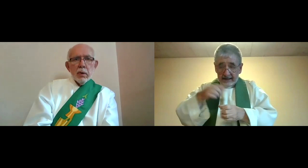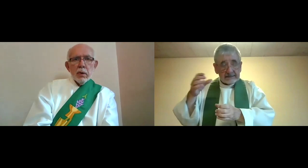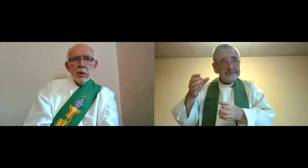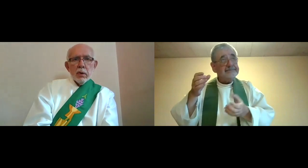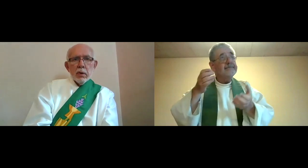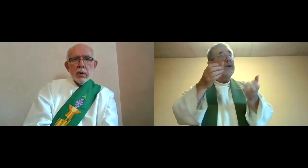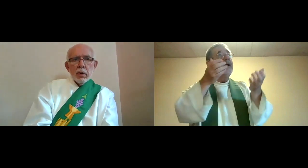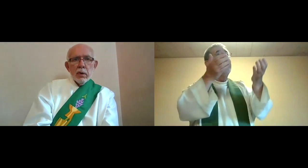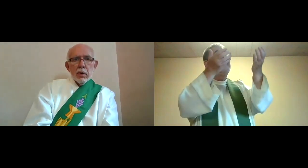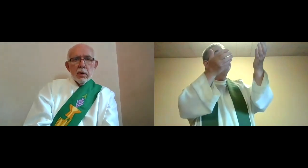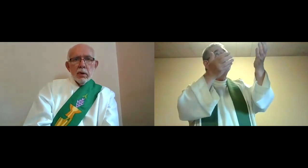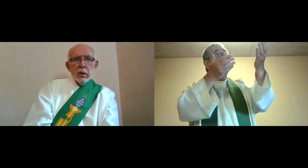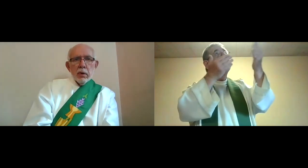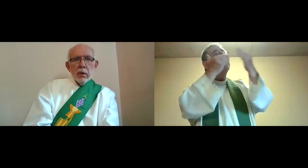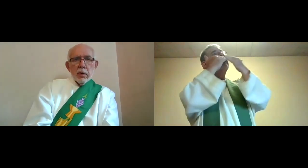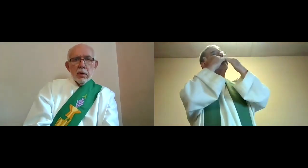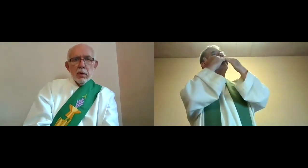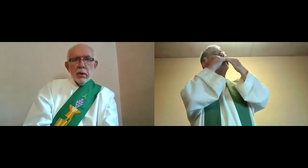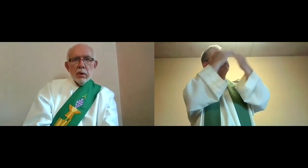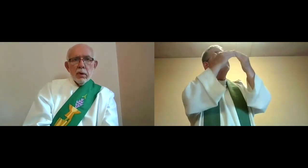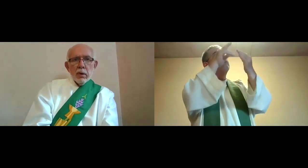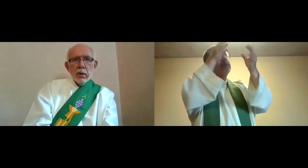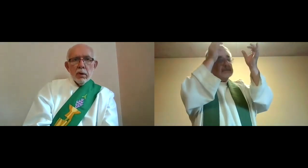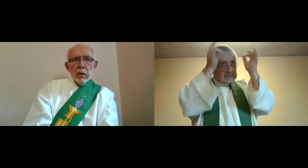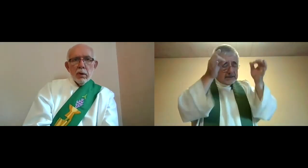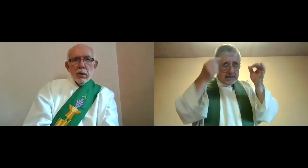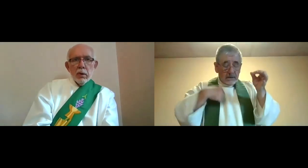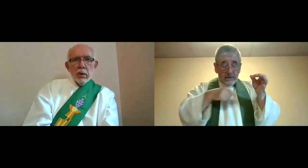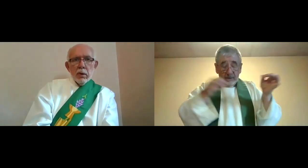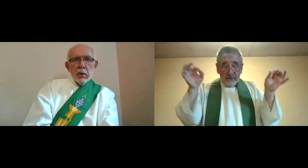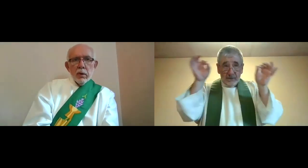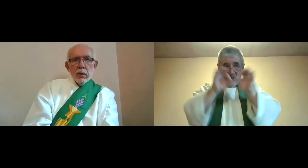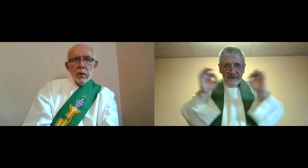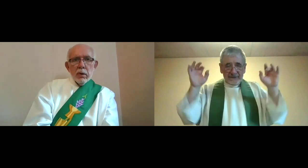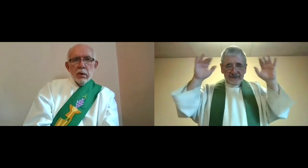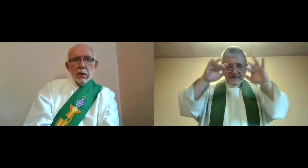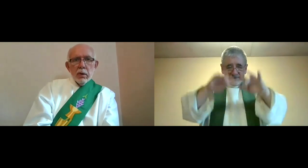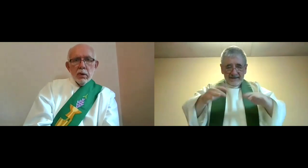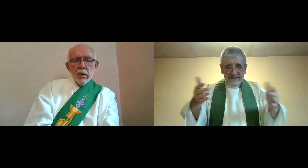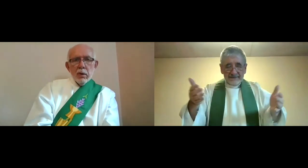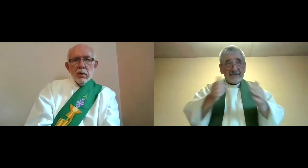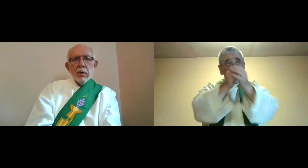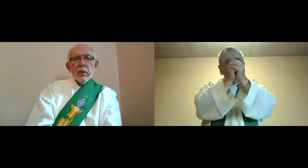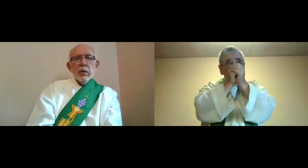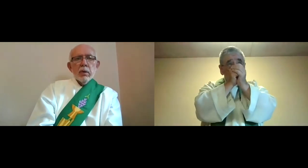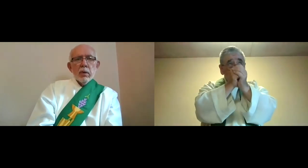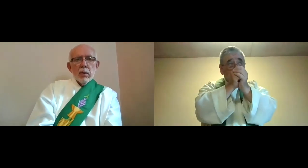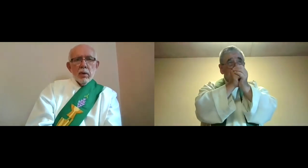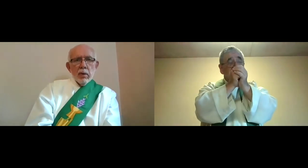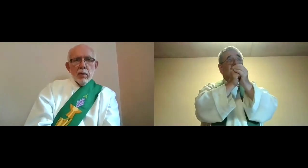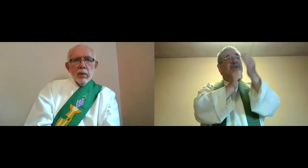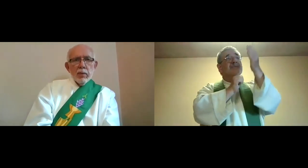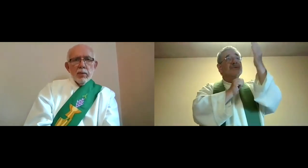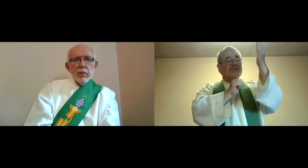the chalice of salvation, giving thanks that you have held us worthy to be in your presence